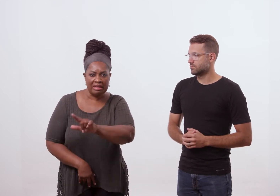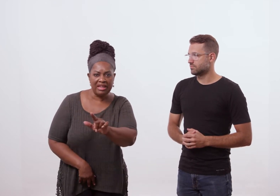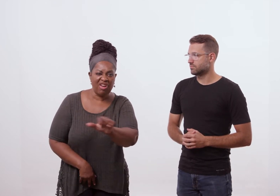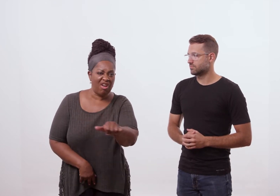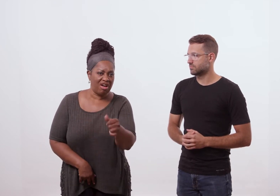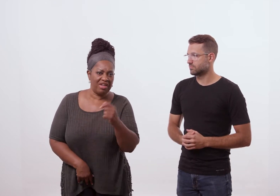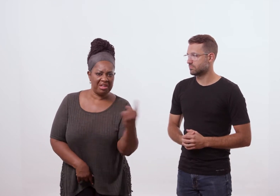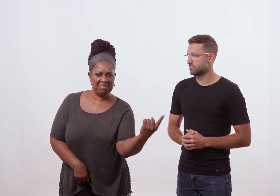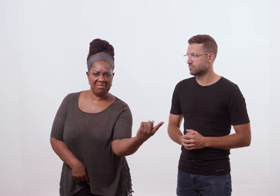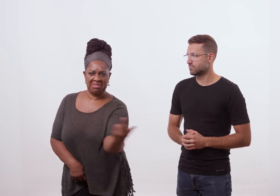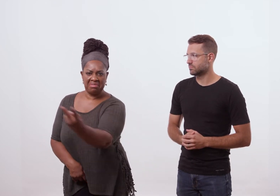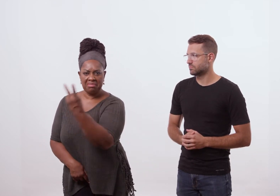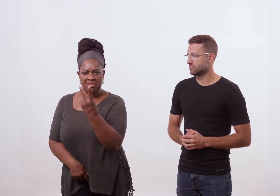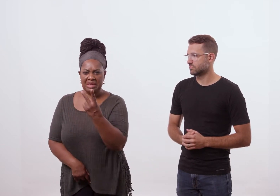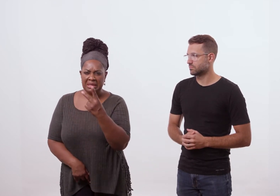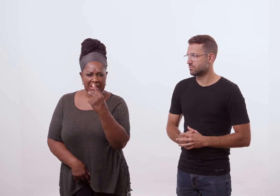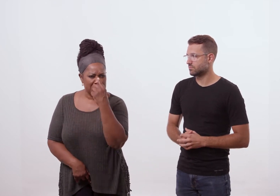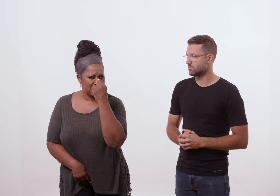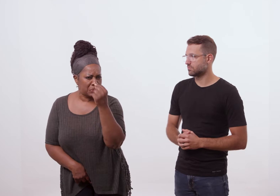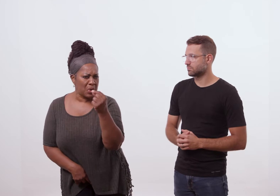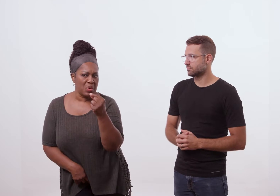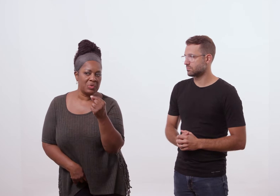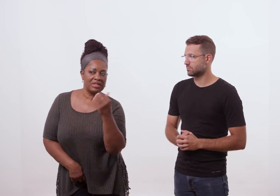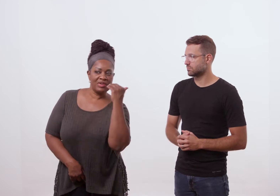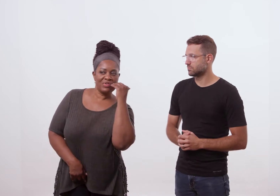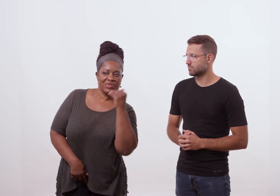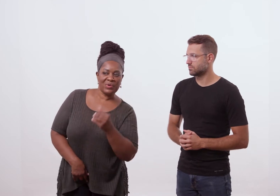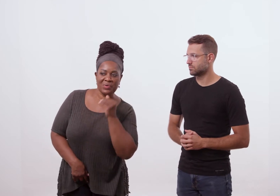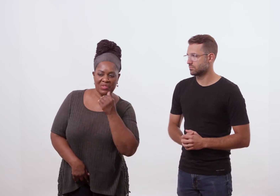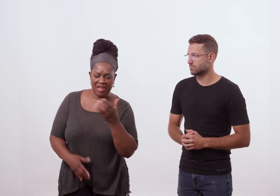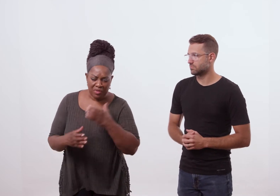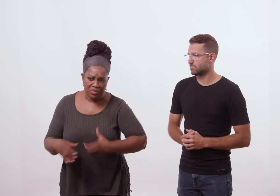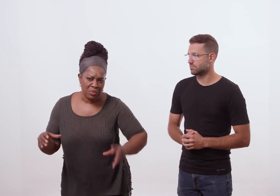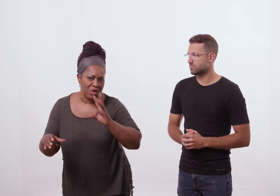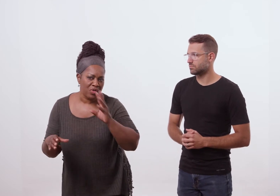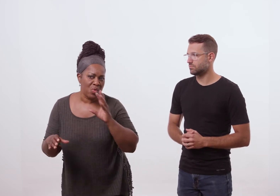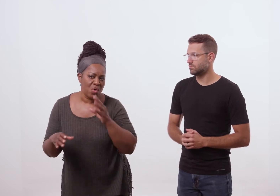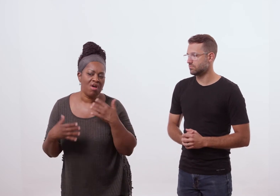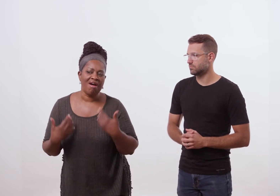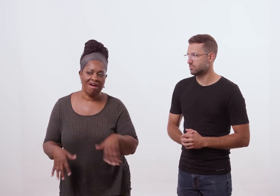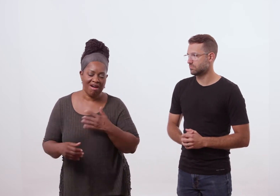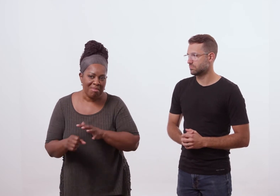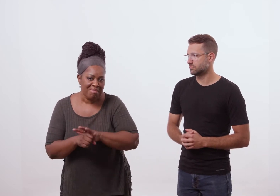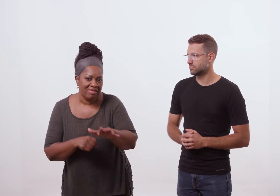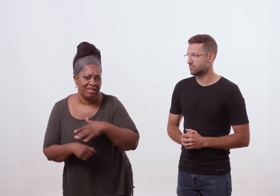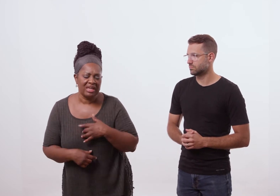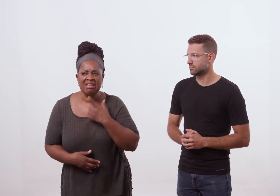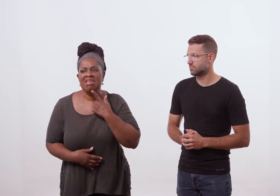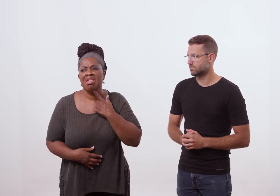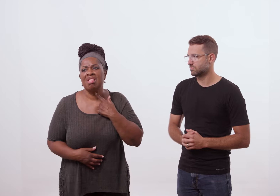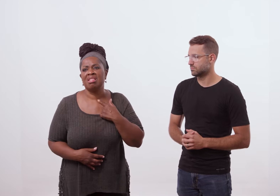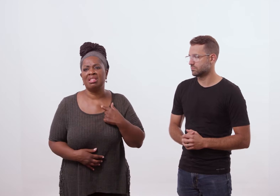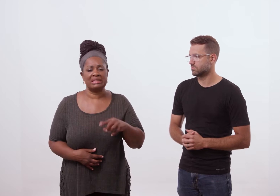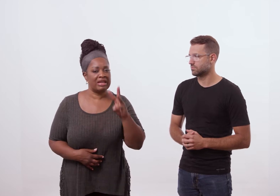it. His keen nose tells him the well is a source of water, and whether he lusts after the